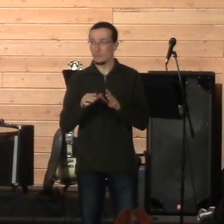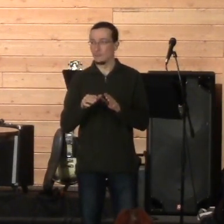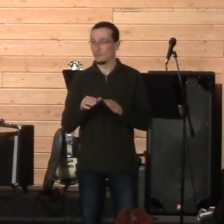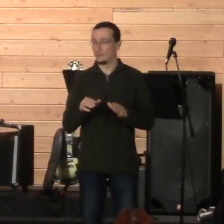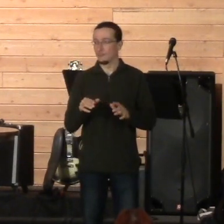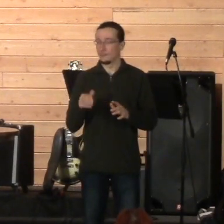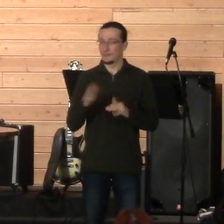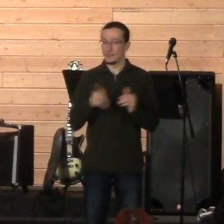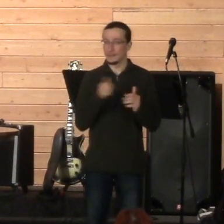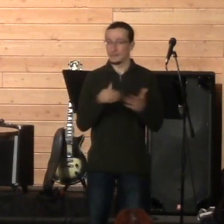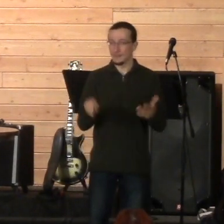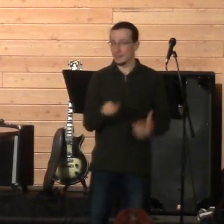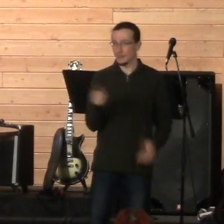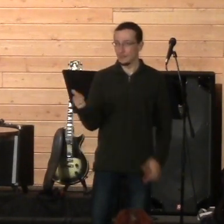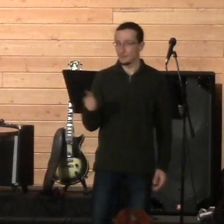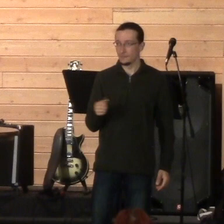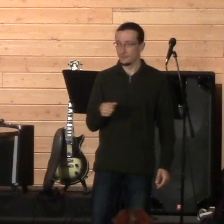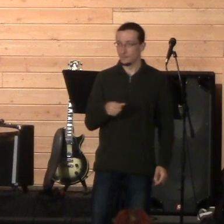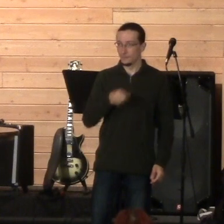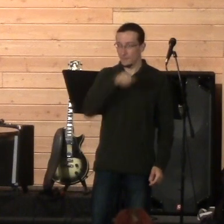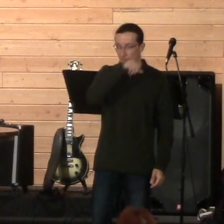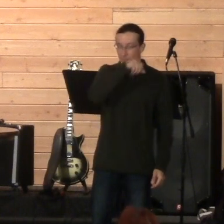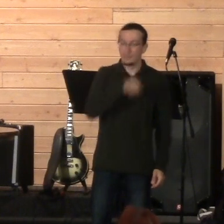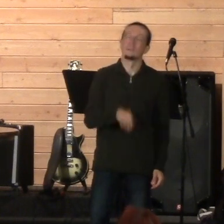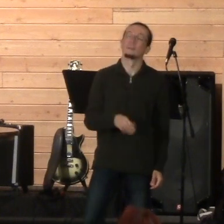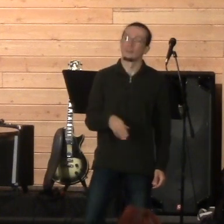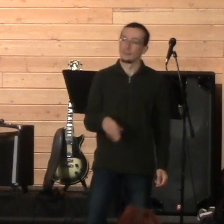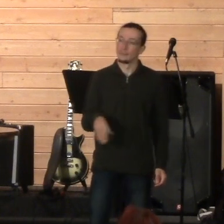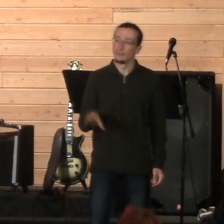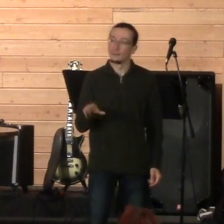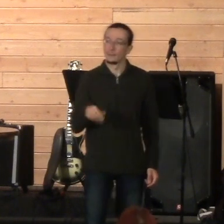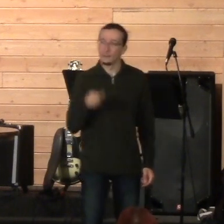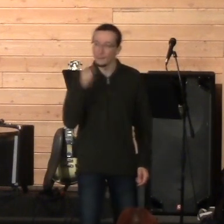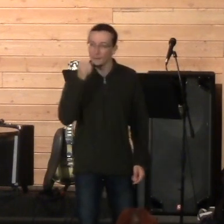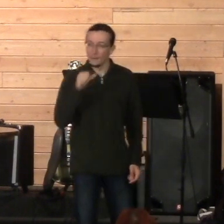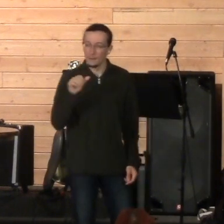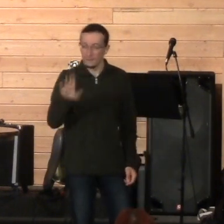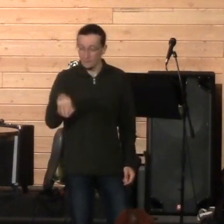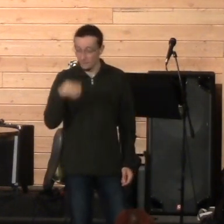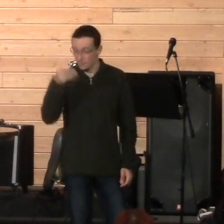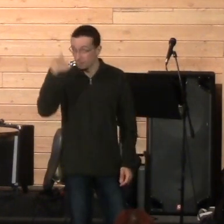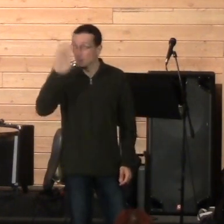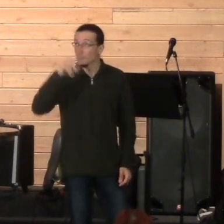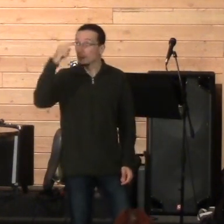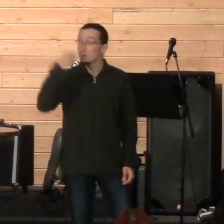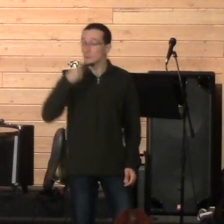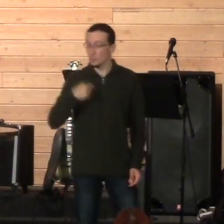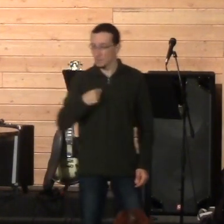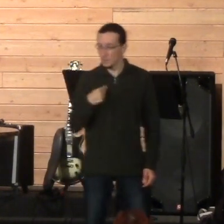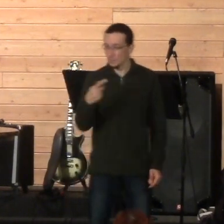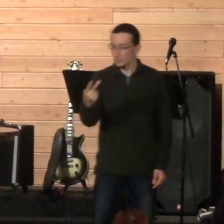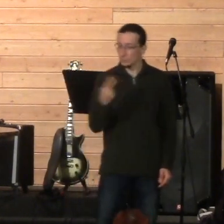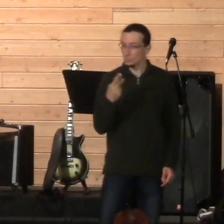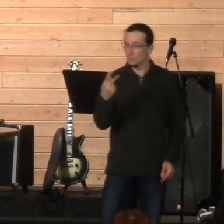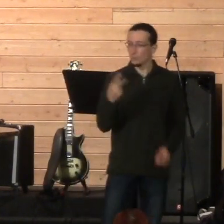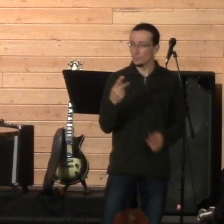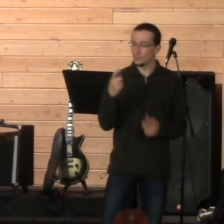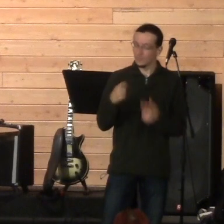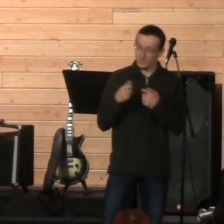than anything else. Hey girl, God revealed to me that you and I are made to